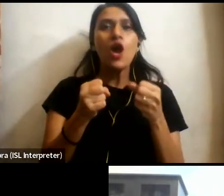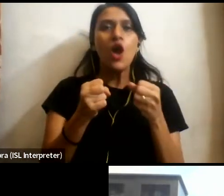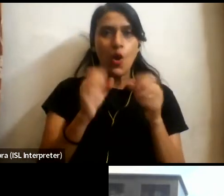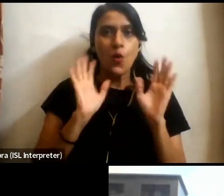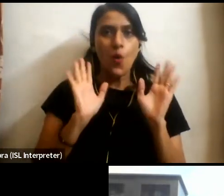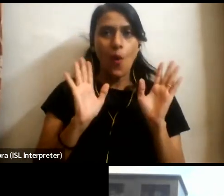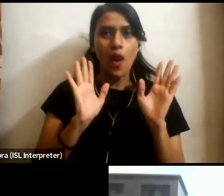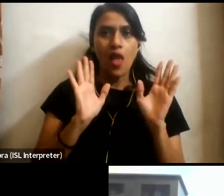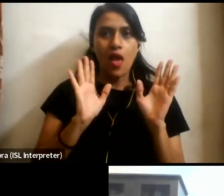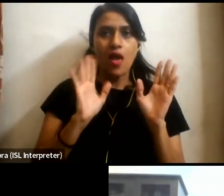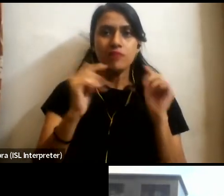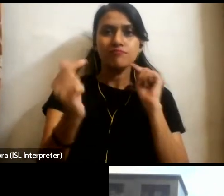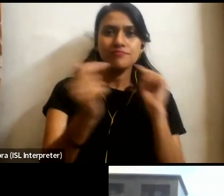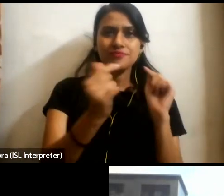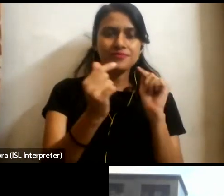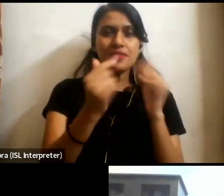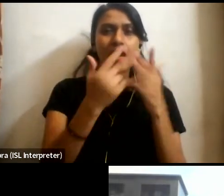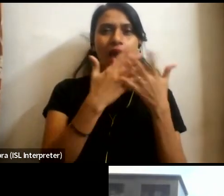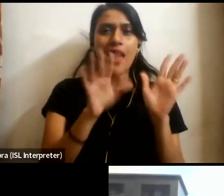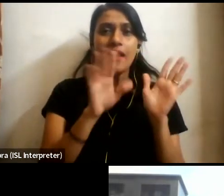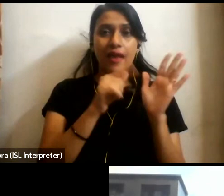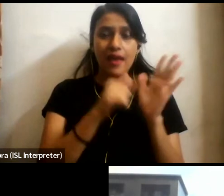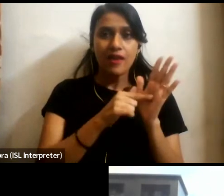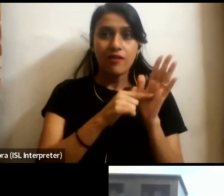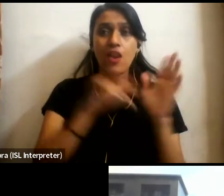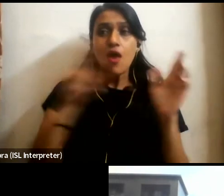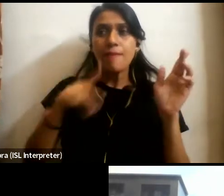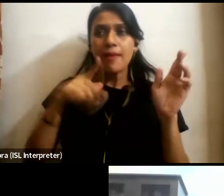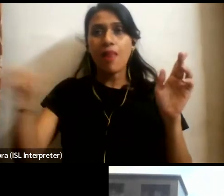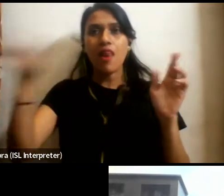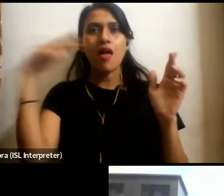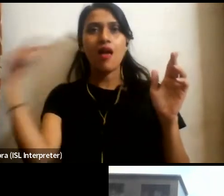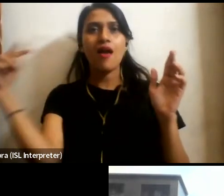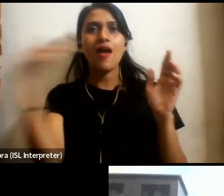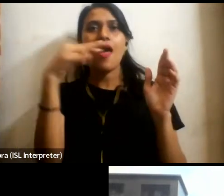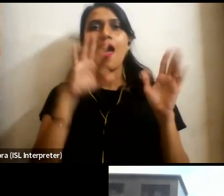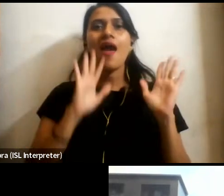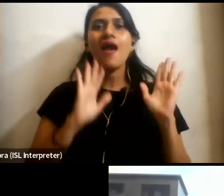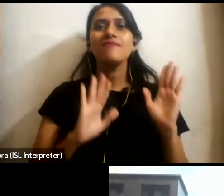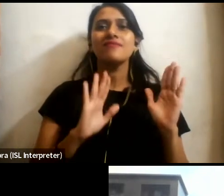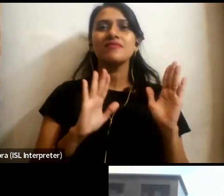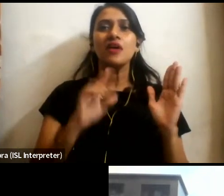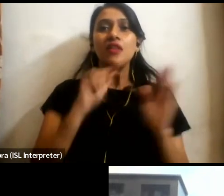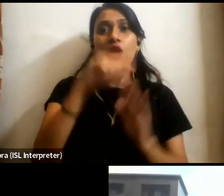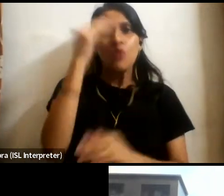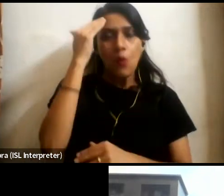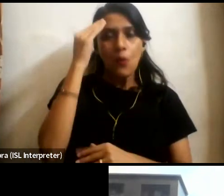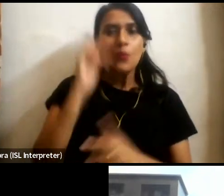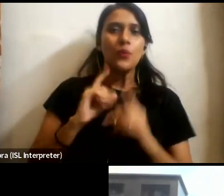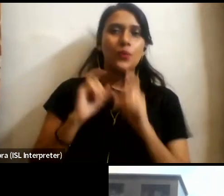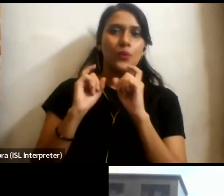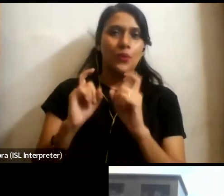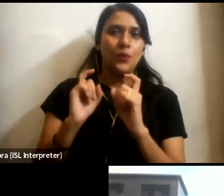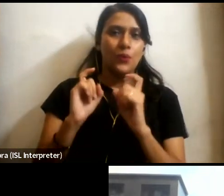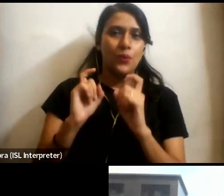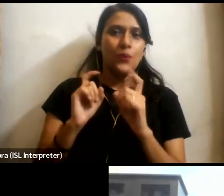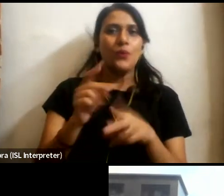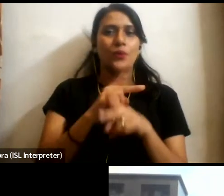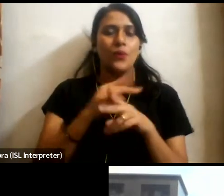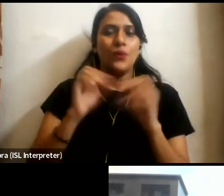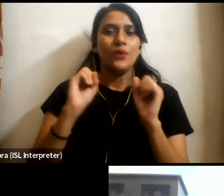be very autocratic or very imperial in how we approach these